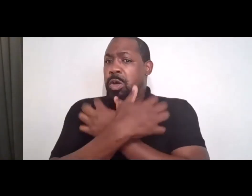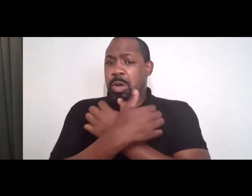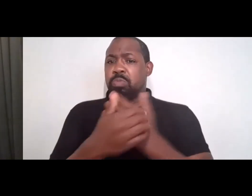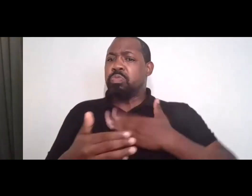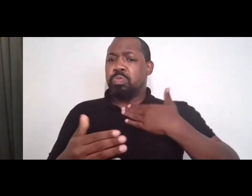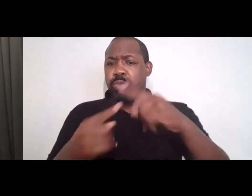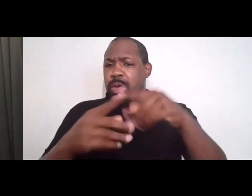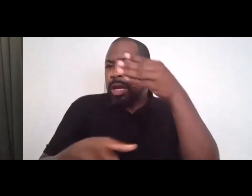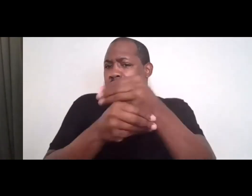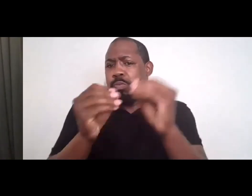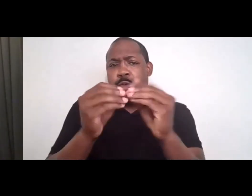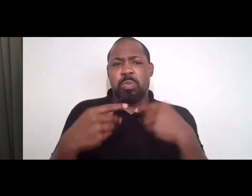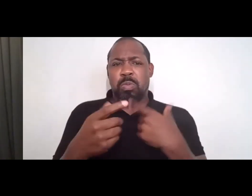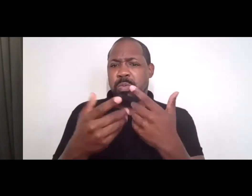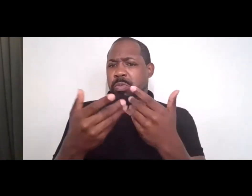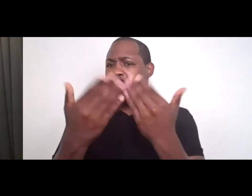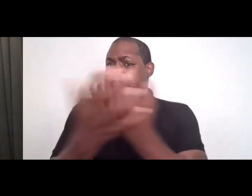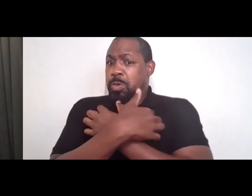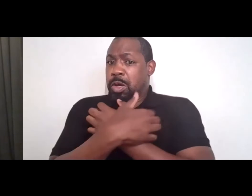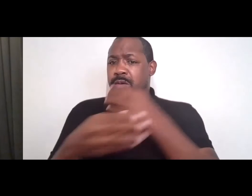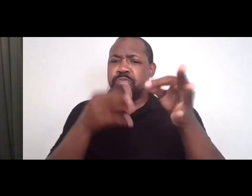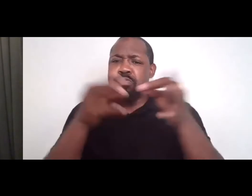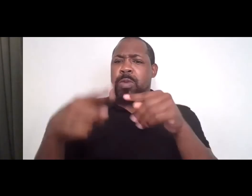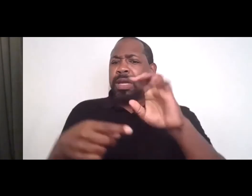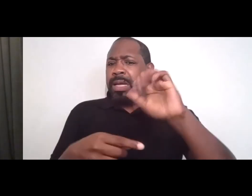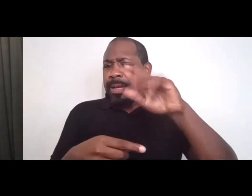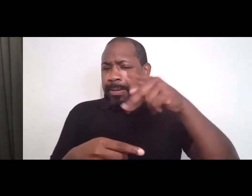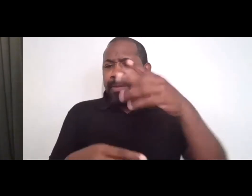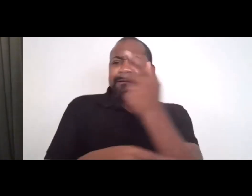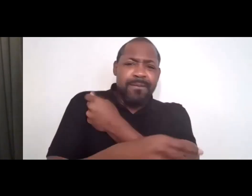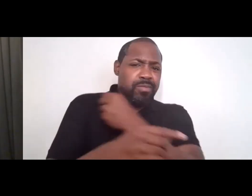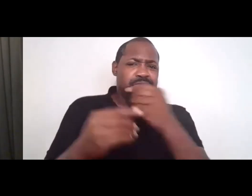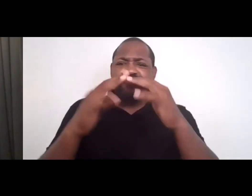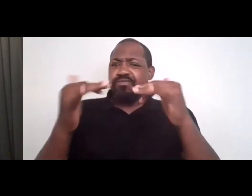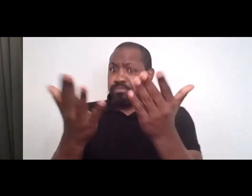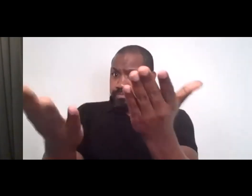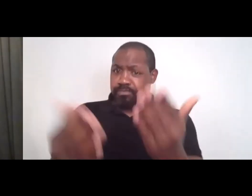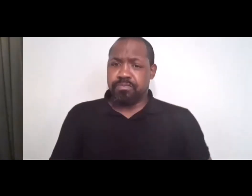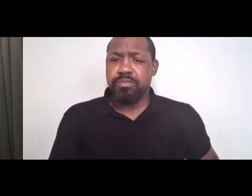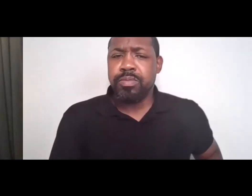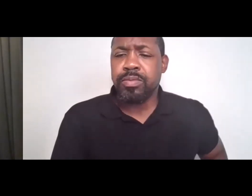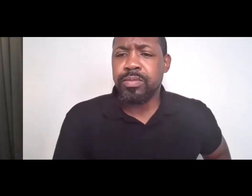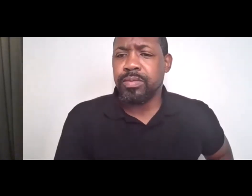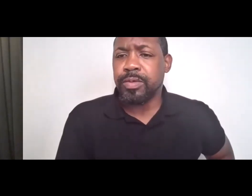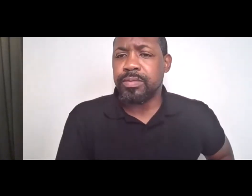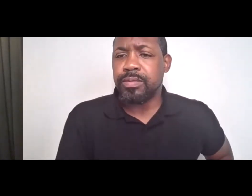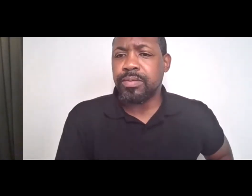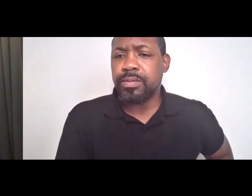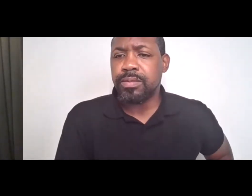on that now. And Mike Bear, if you would like to add more to explain a little bit more about EPCAP and what you were doing about